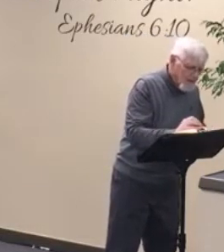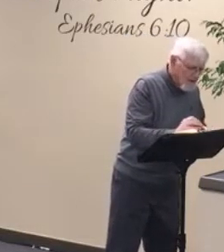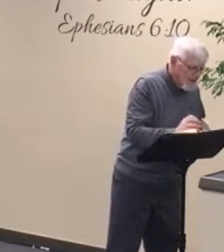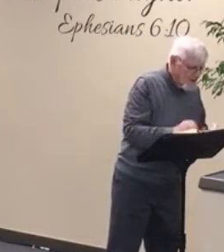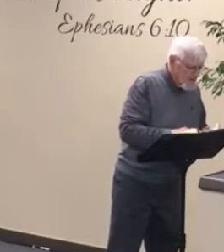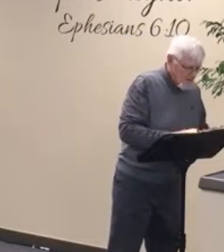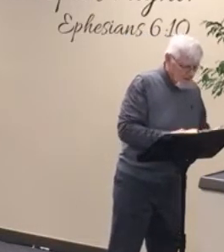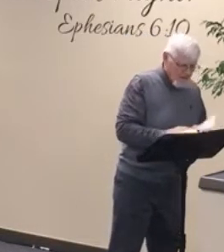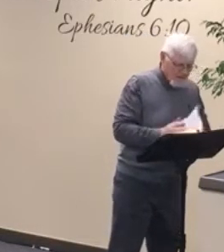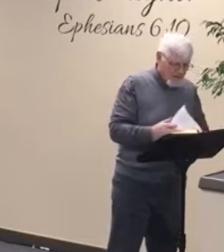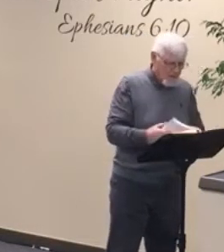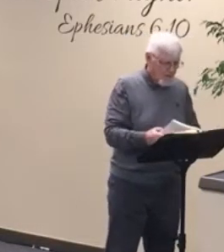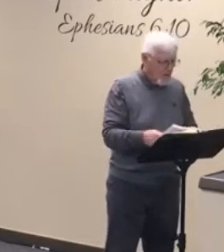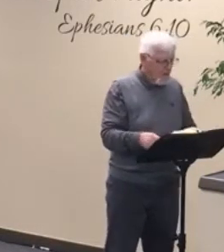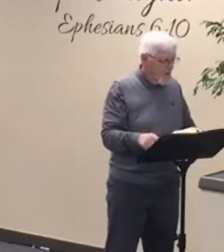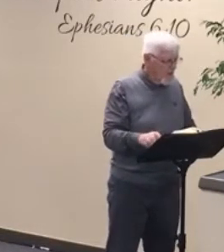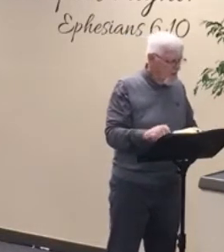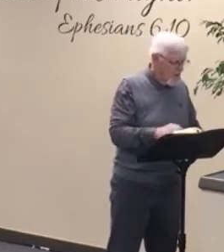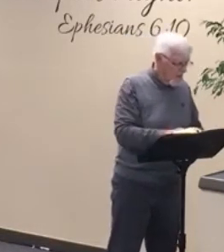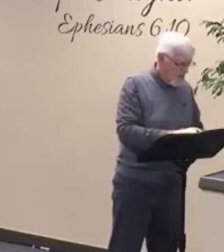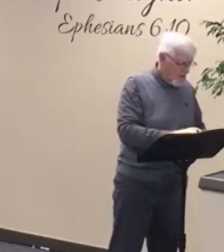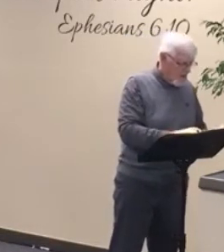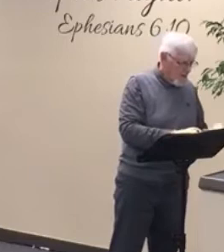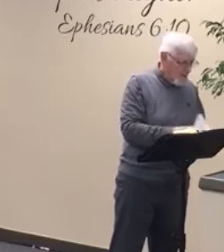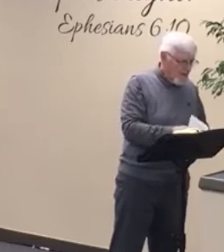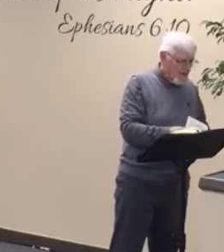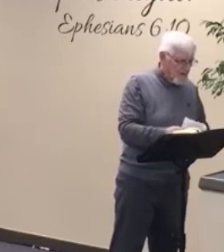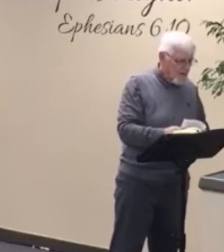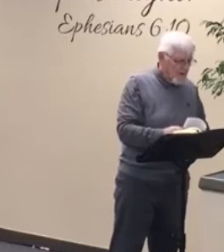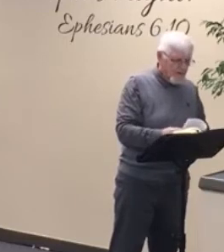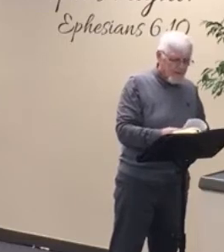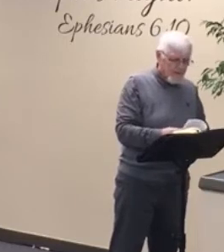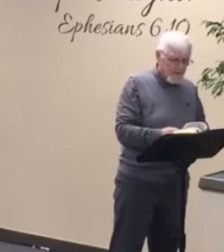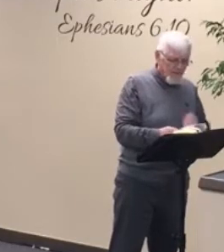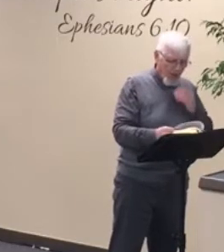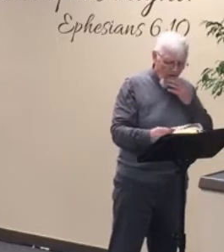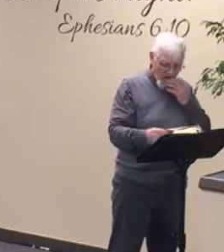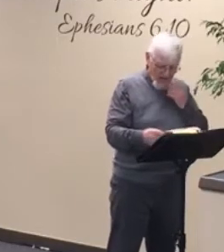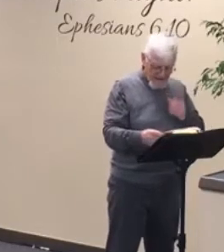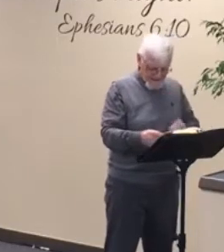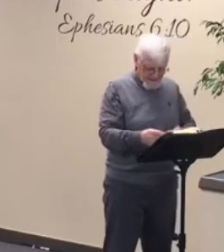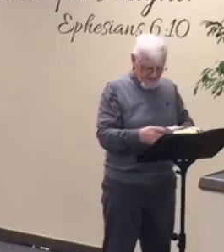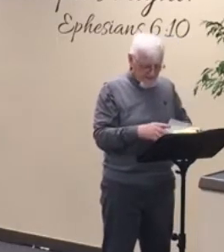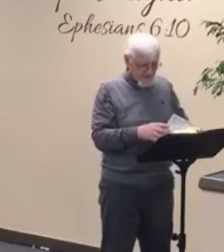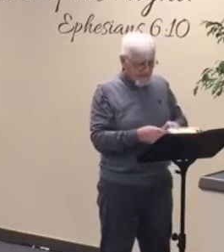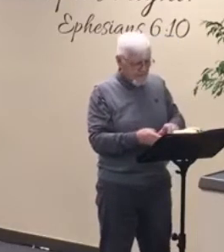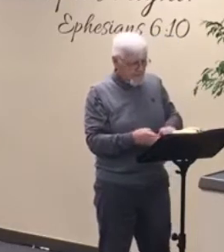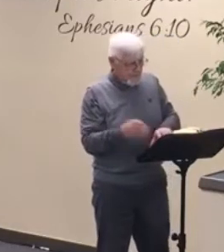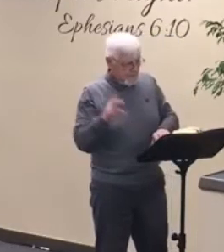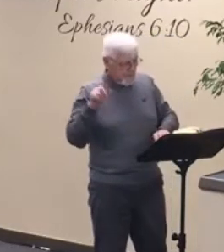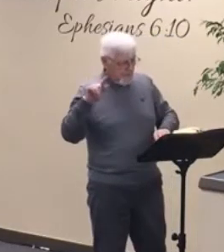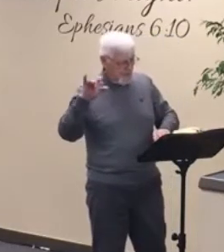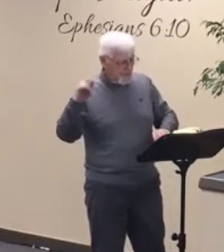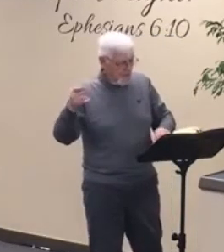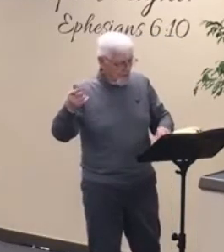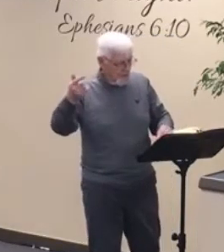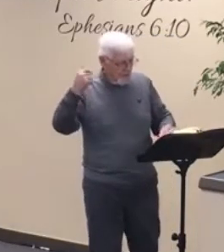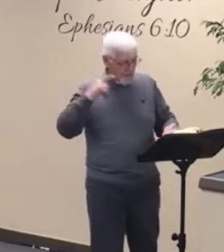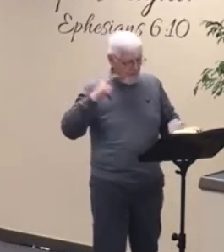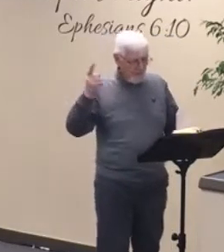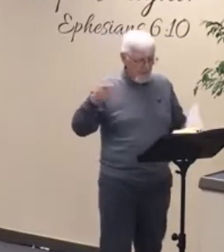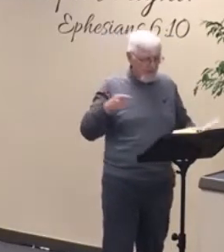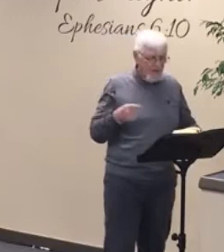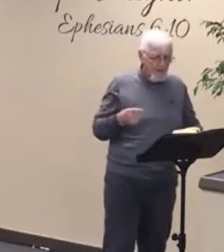And I got this set of skis at my house that I bought last year, and then all the snow melted by the time they shipped them to me. So I've